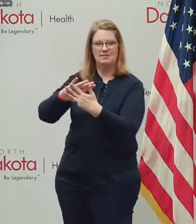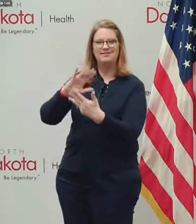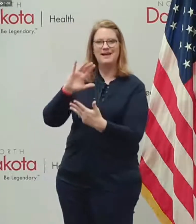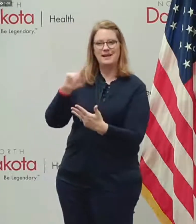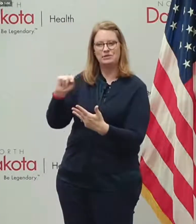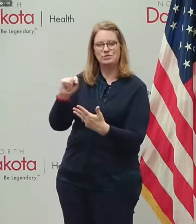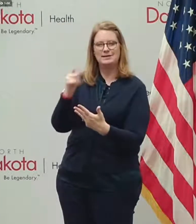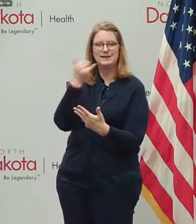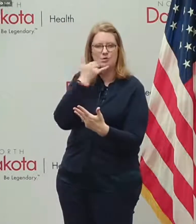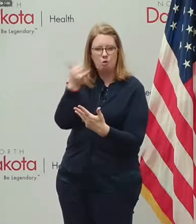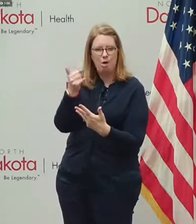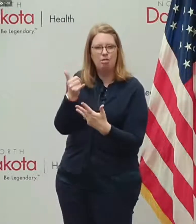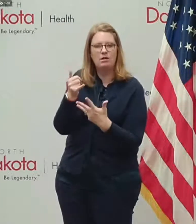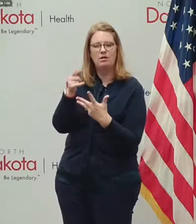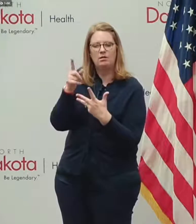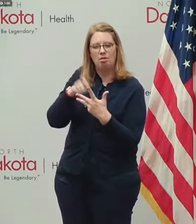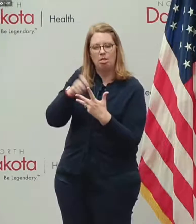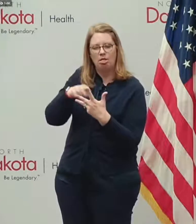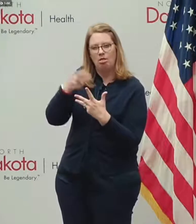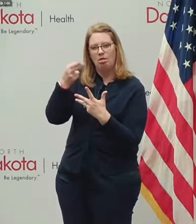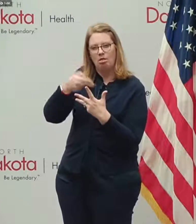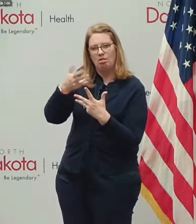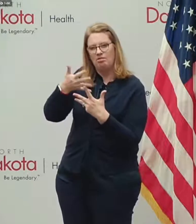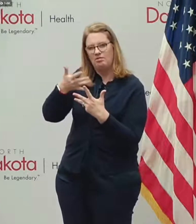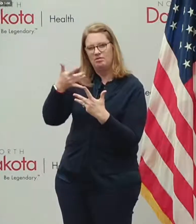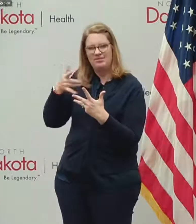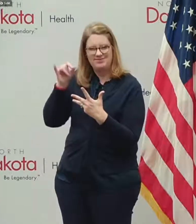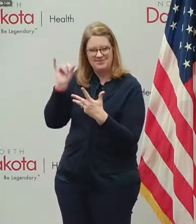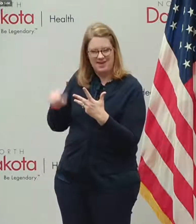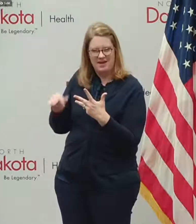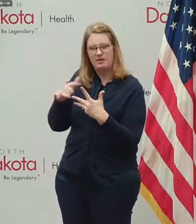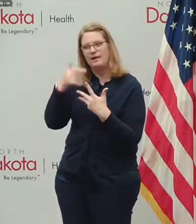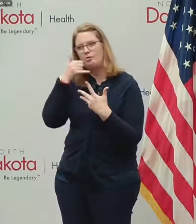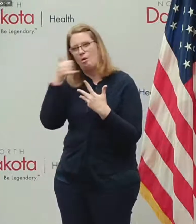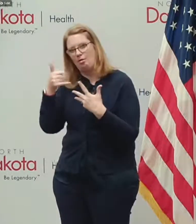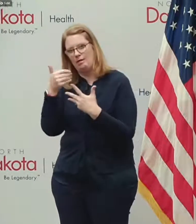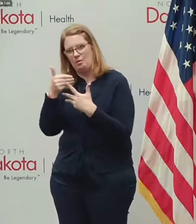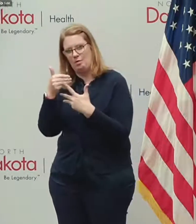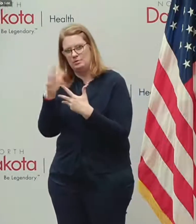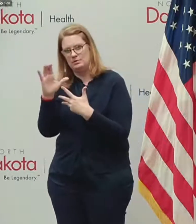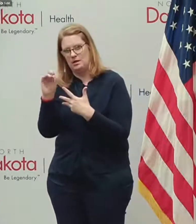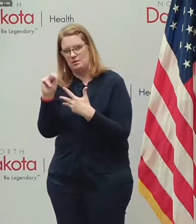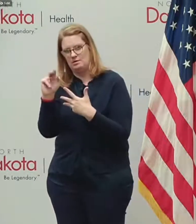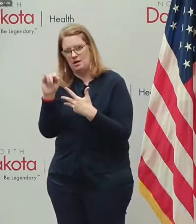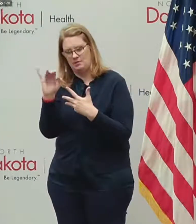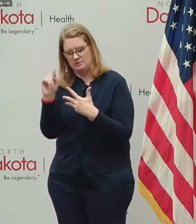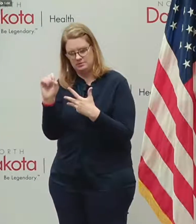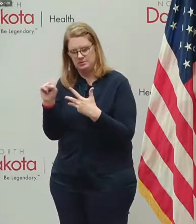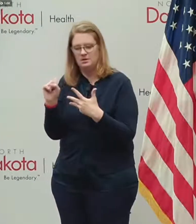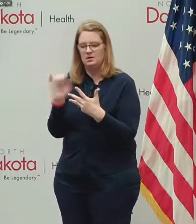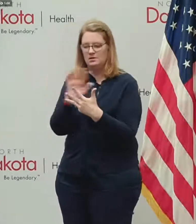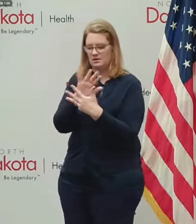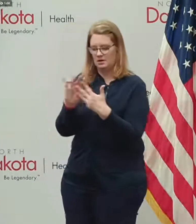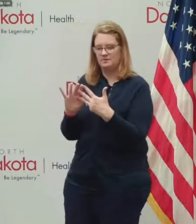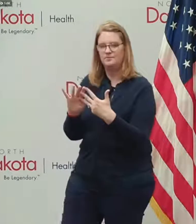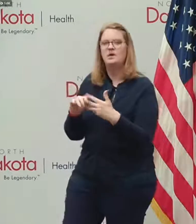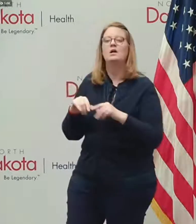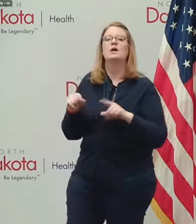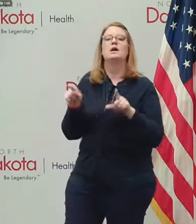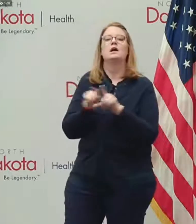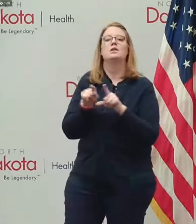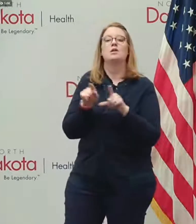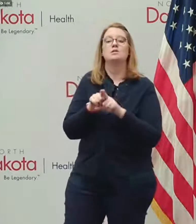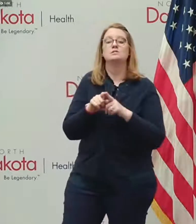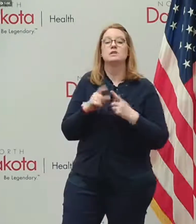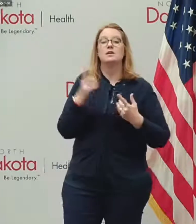have added some much-needed automation this week to that process. That'll help free up a bunch of capacity. If we can notify